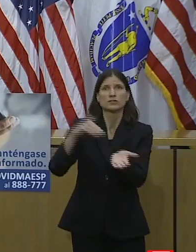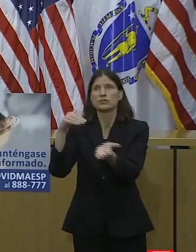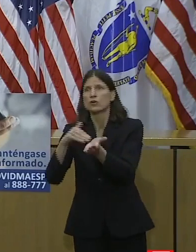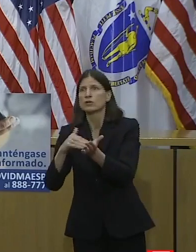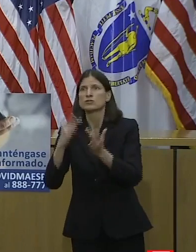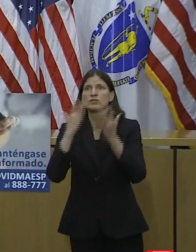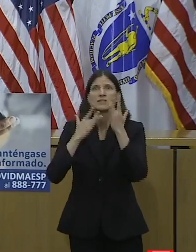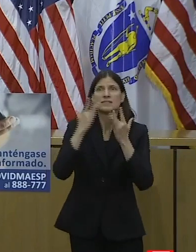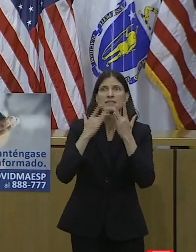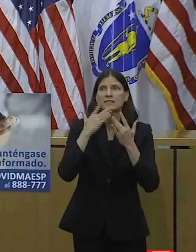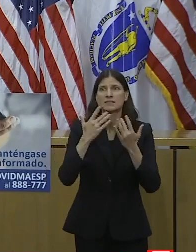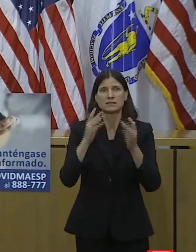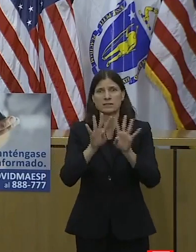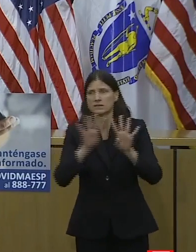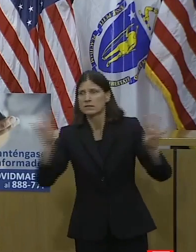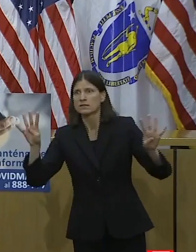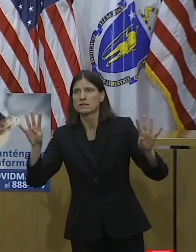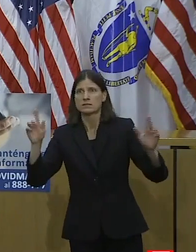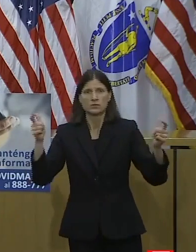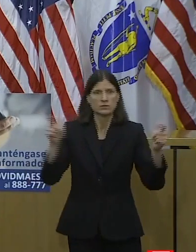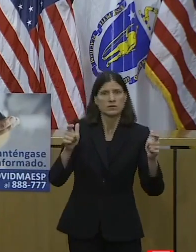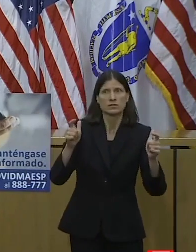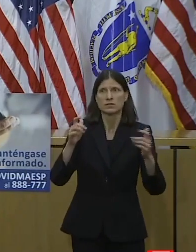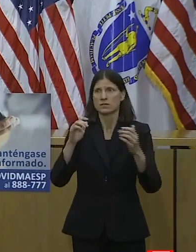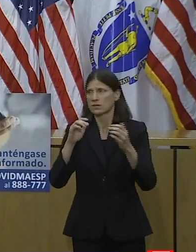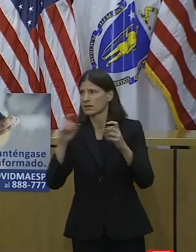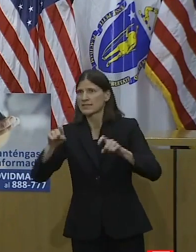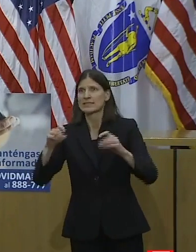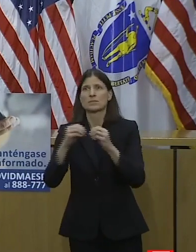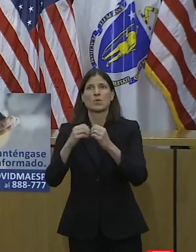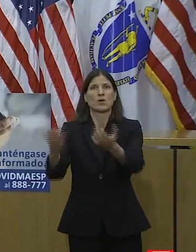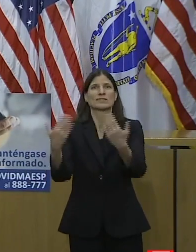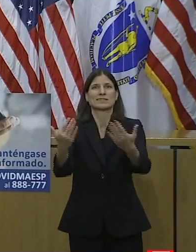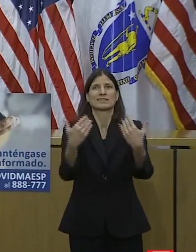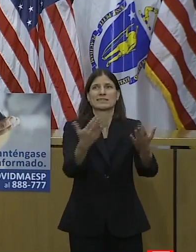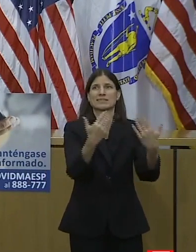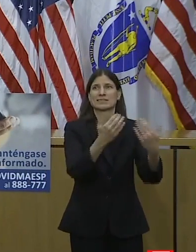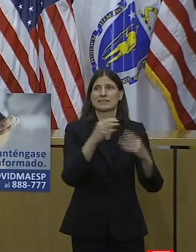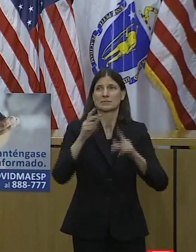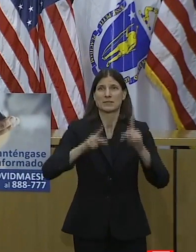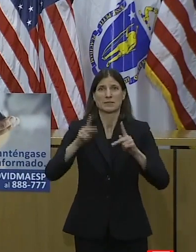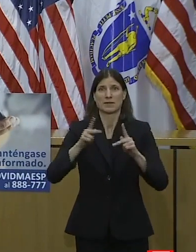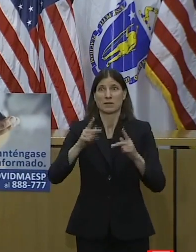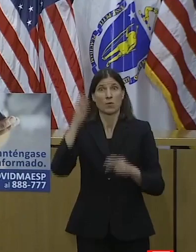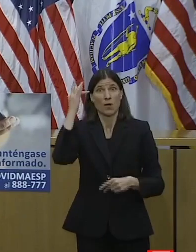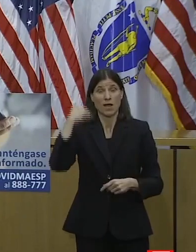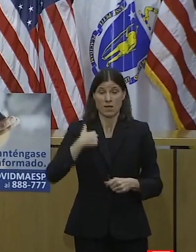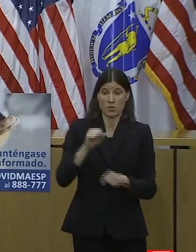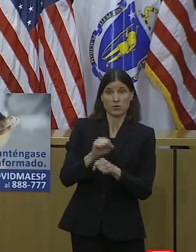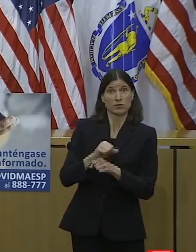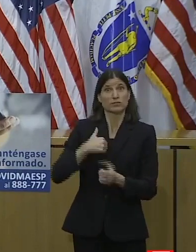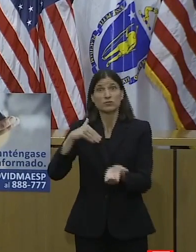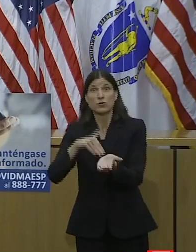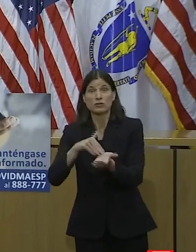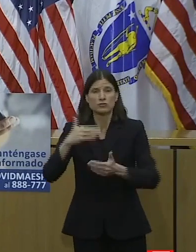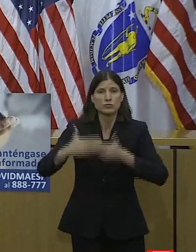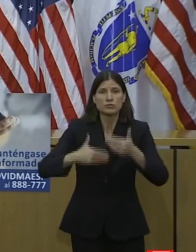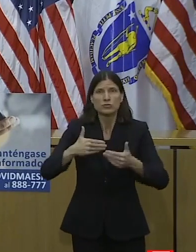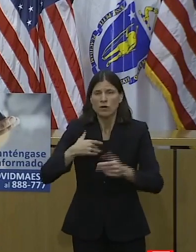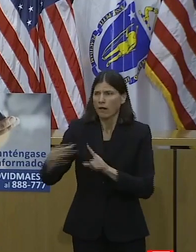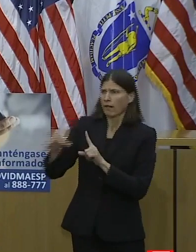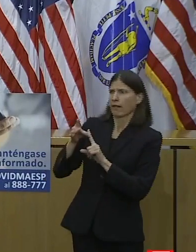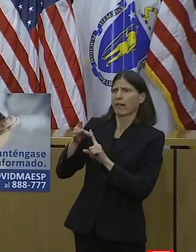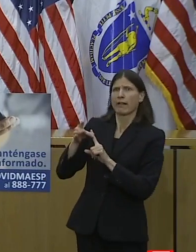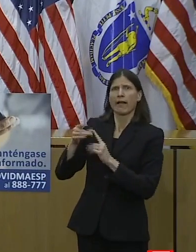in facilities if more employees test positive for COVID-19. To meet staffing needs, our administration has stood up the long-term